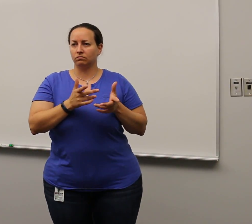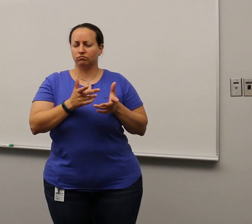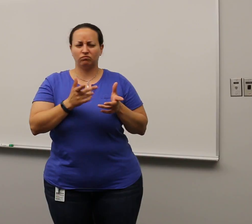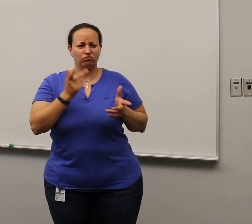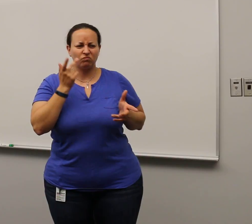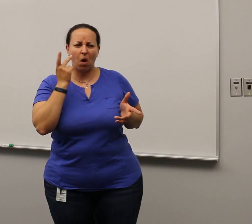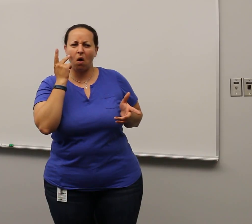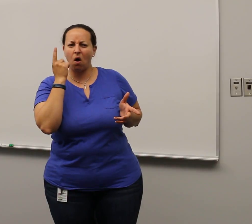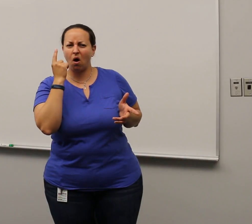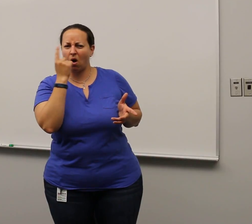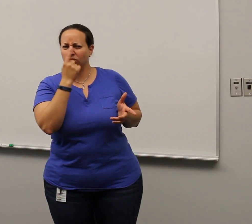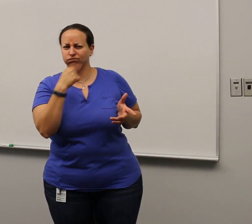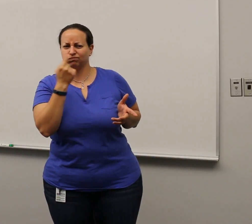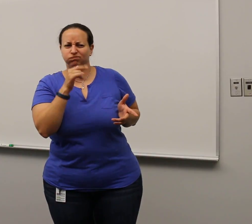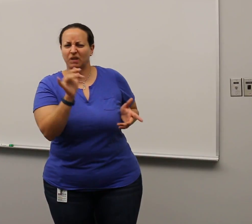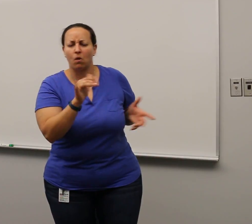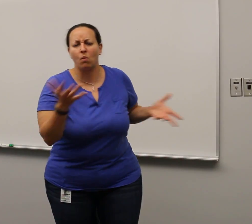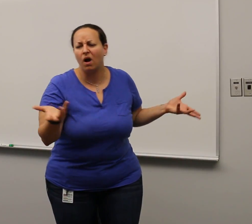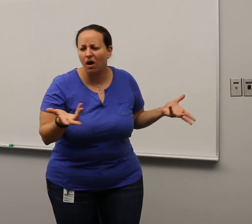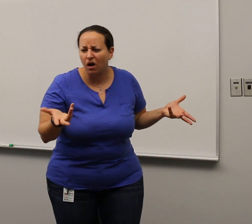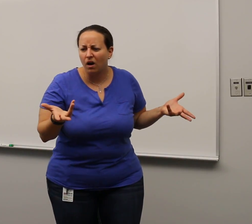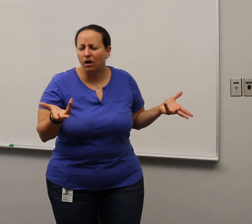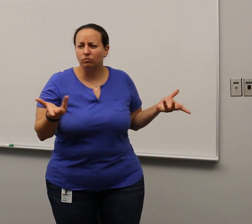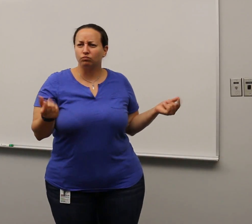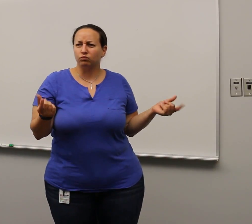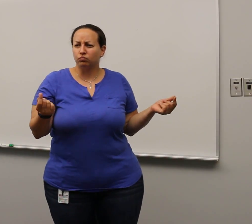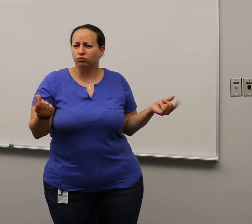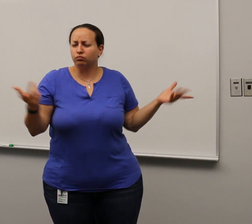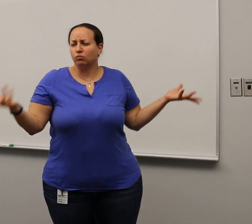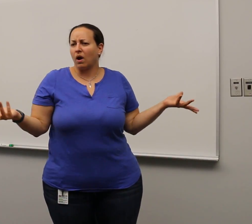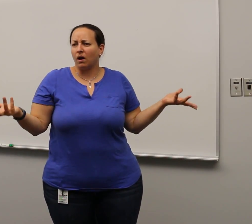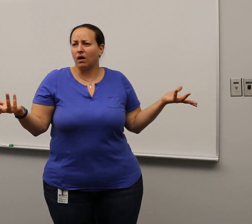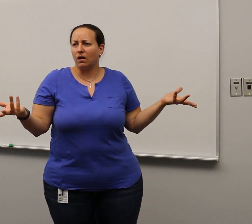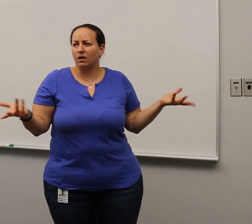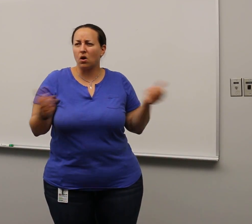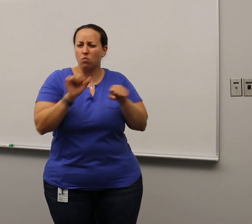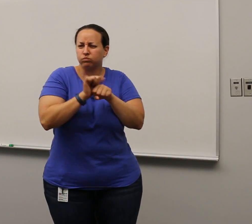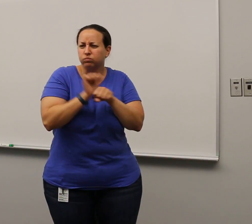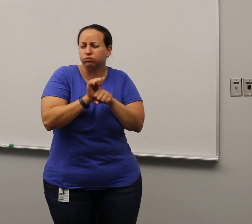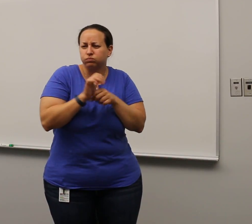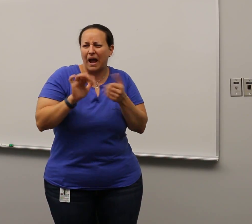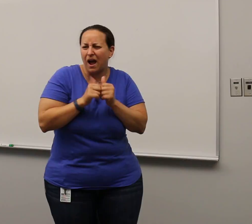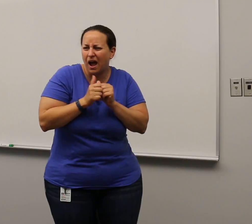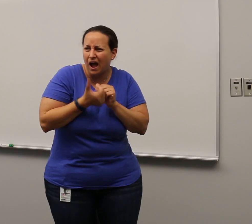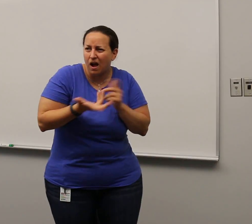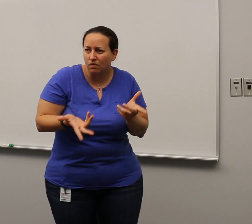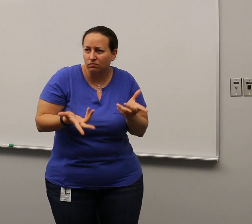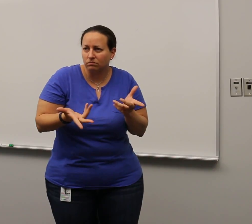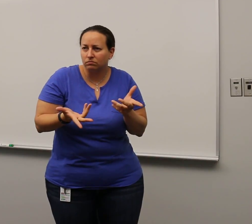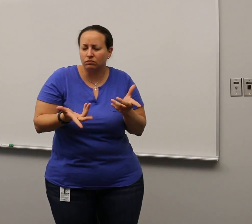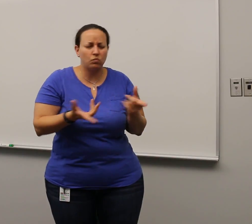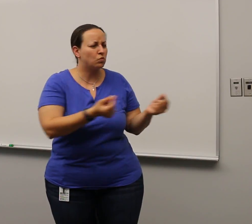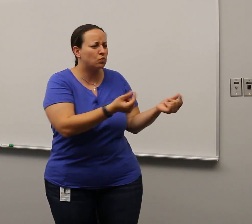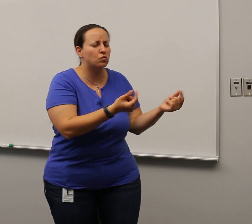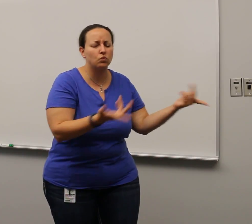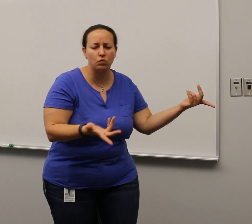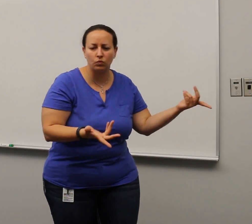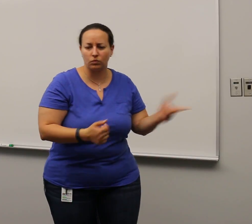can brainstorm what it is that gears do and how they work. Have your students walk around and note how many gears there are and ask